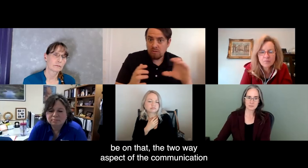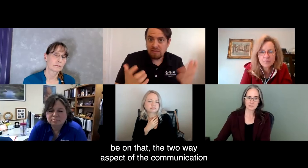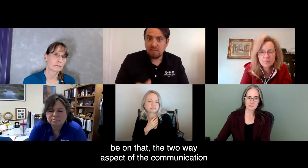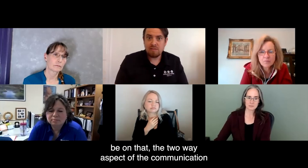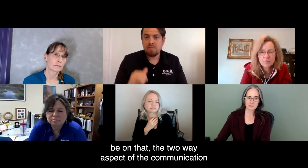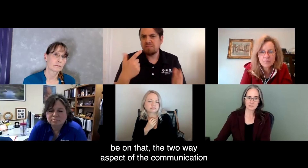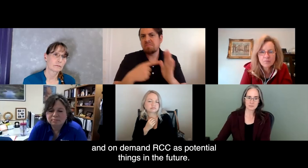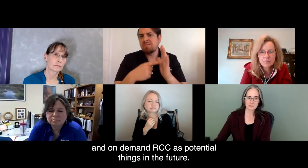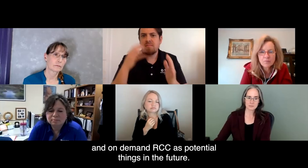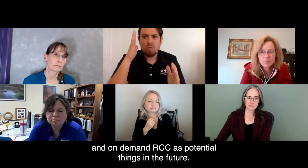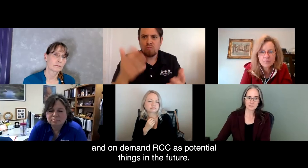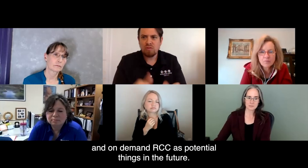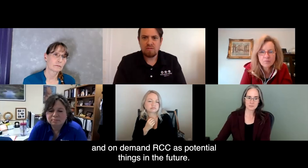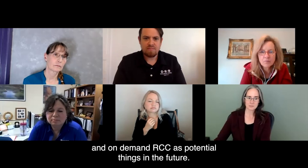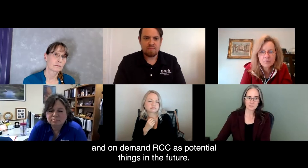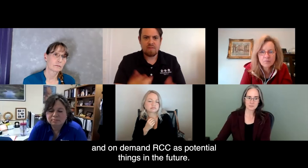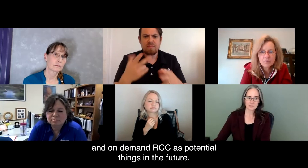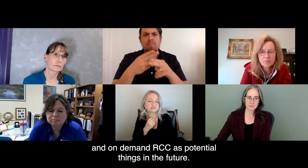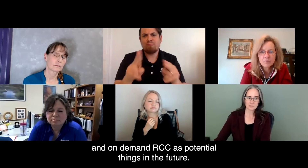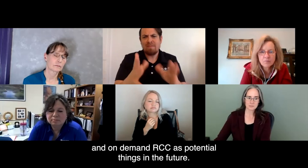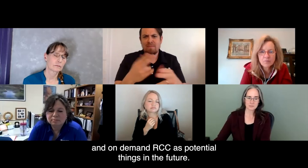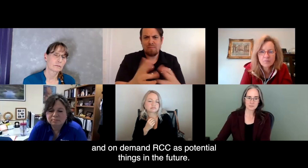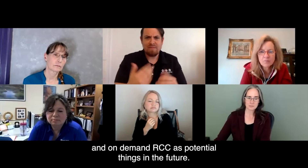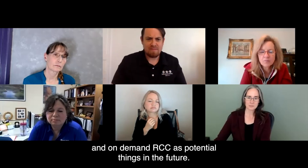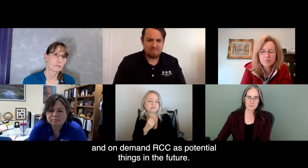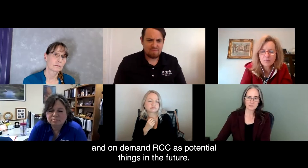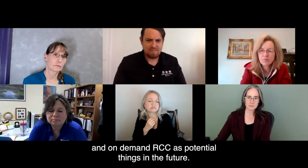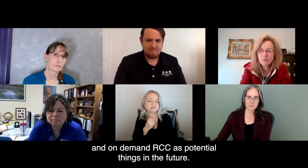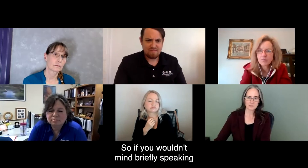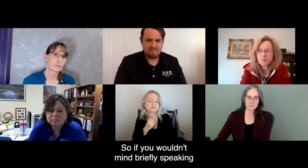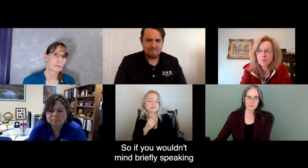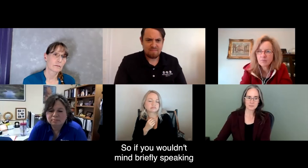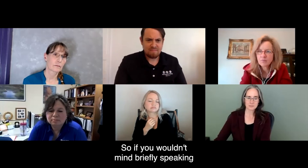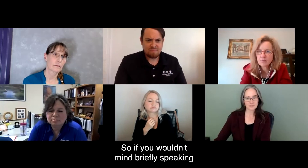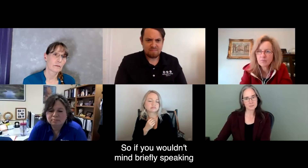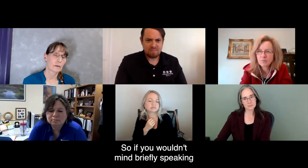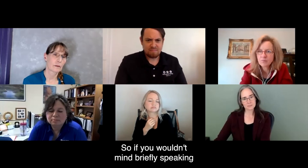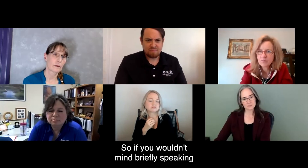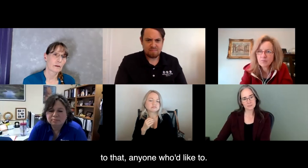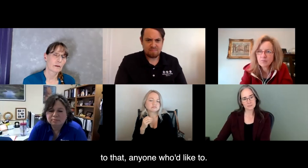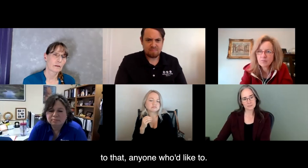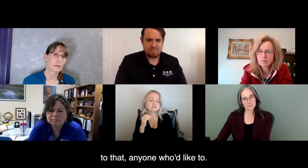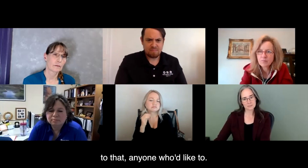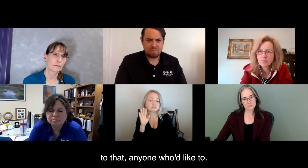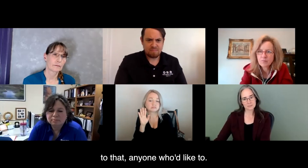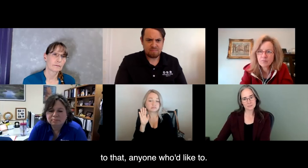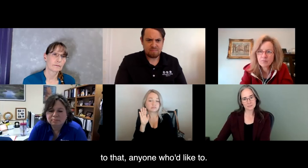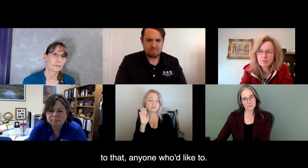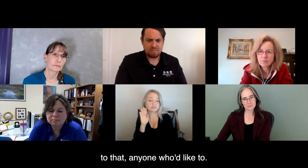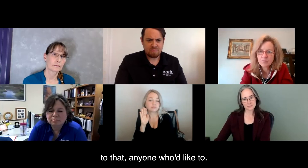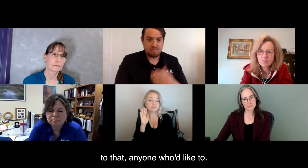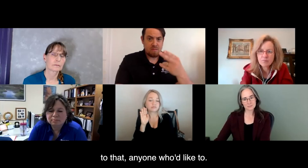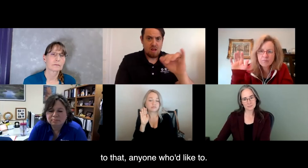of the communication and on-demand RCC as potential things in the future. So if you wouldn't mind briefly speaking to that, anyone who'd like